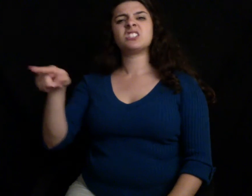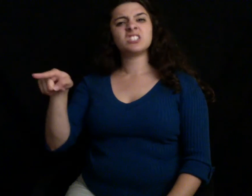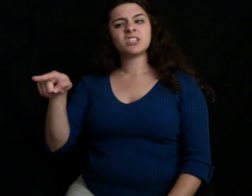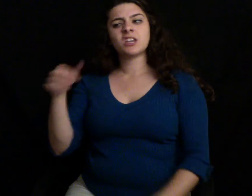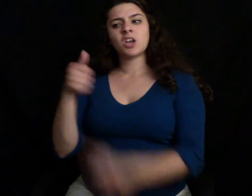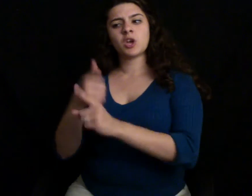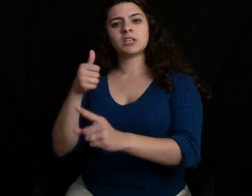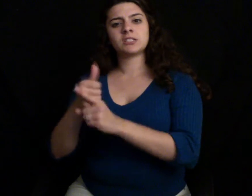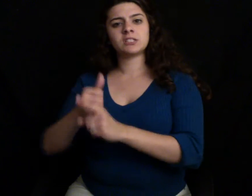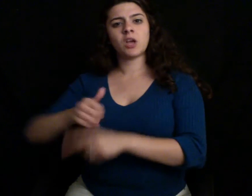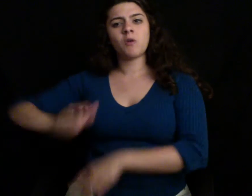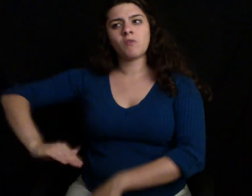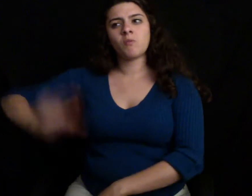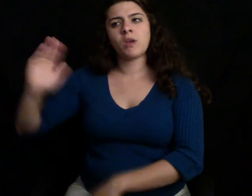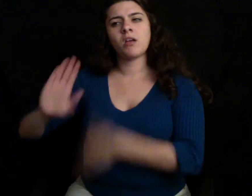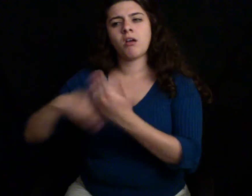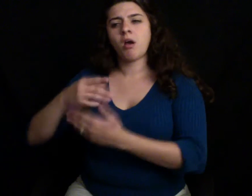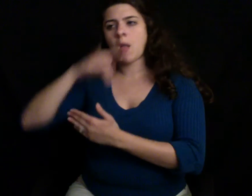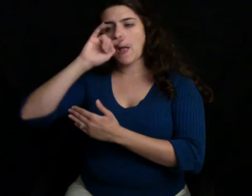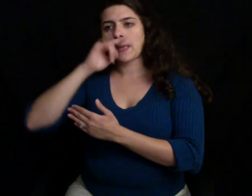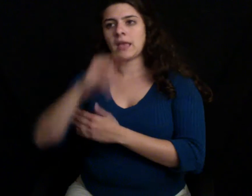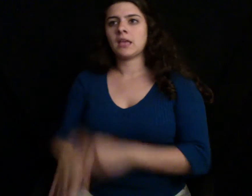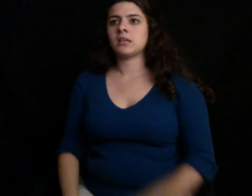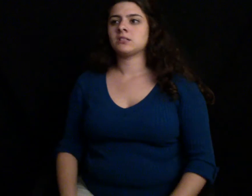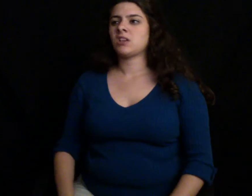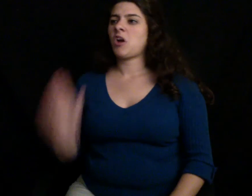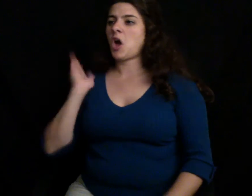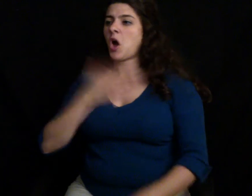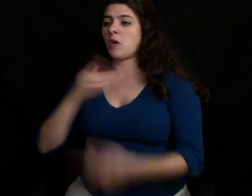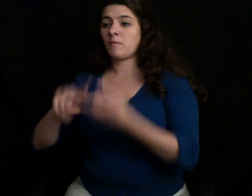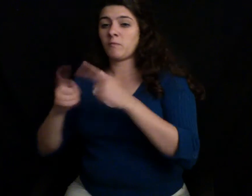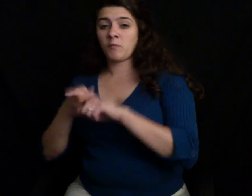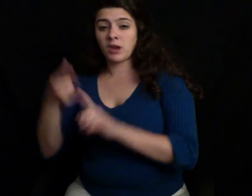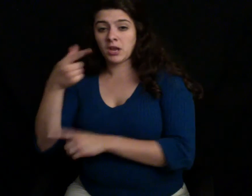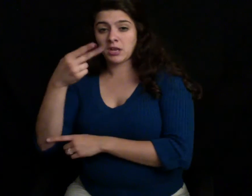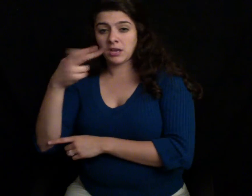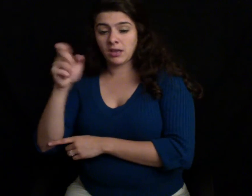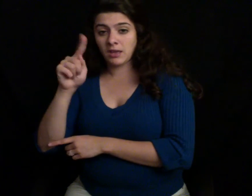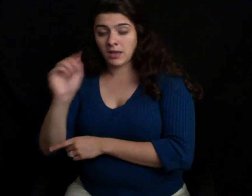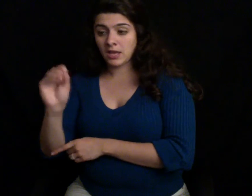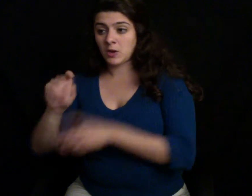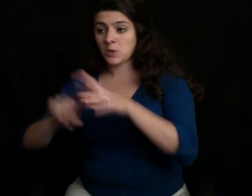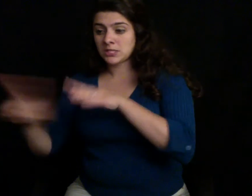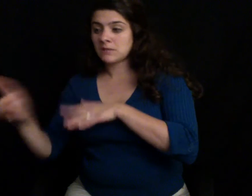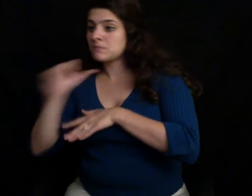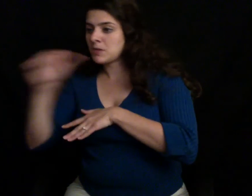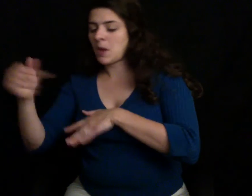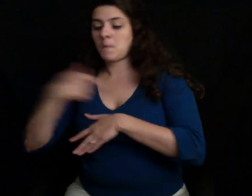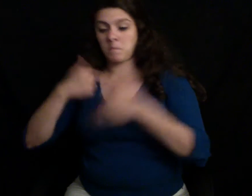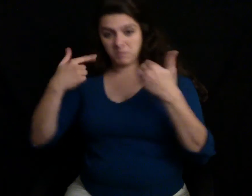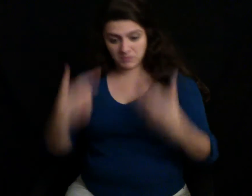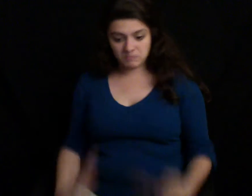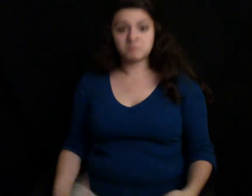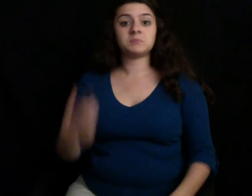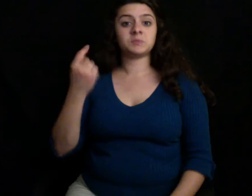made it out. She did something right. Yeah, dude, it is a testament to everything she did.